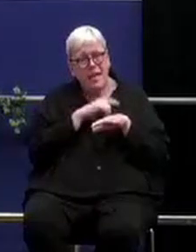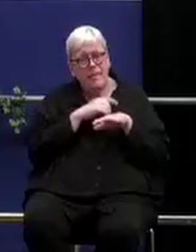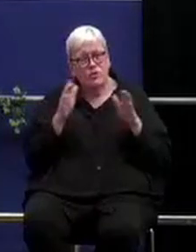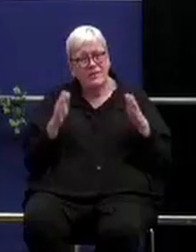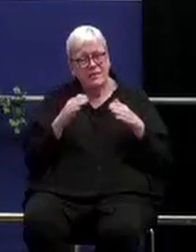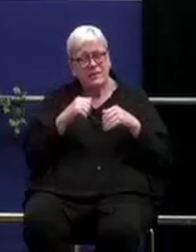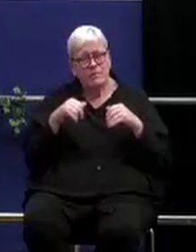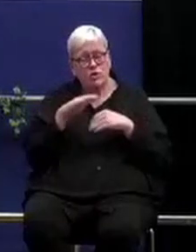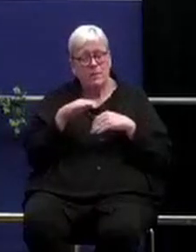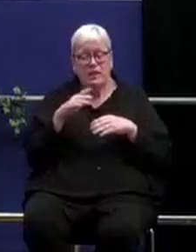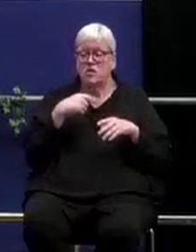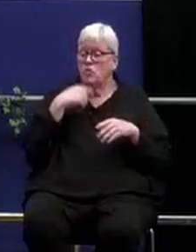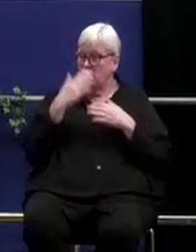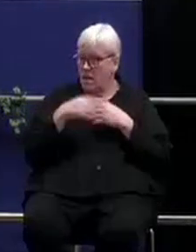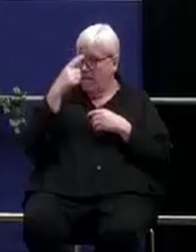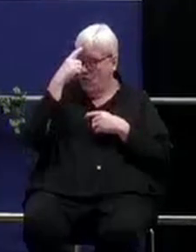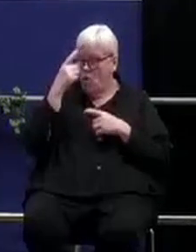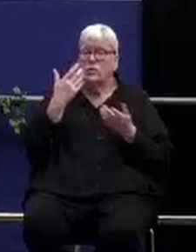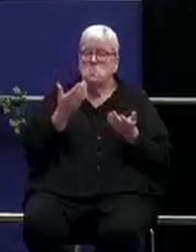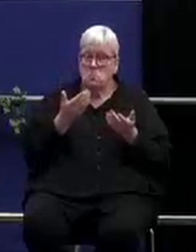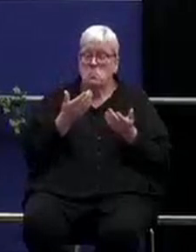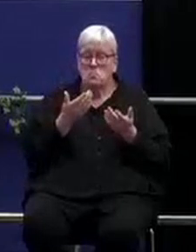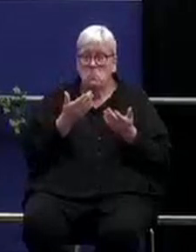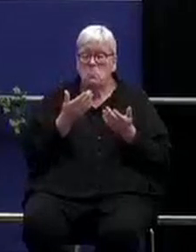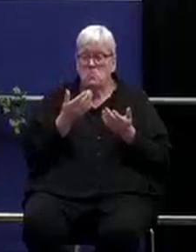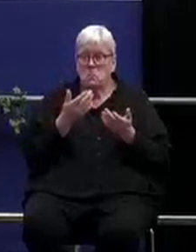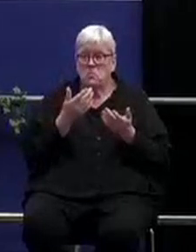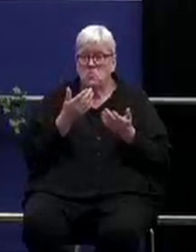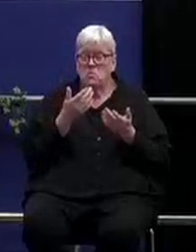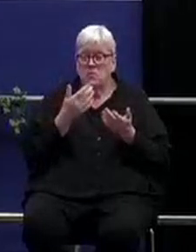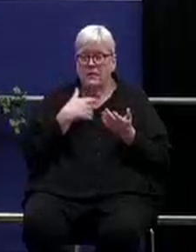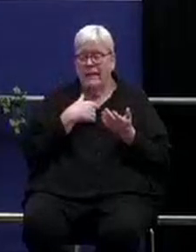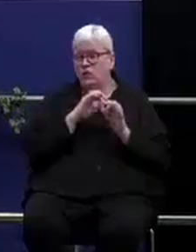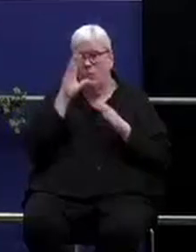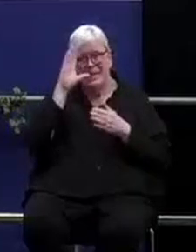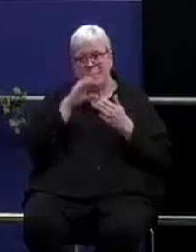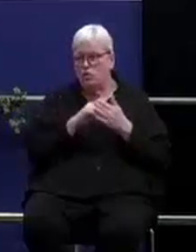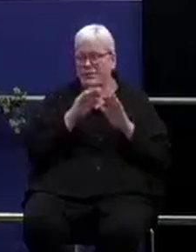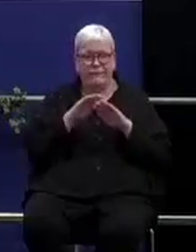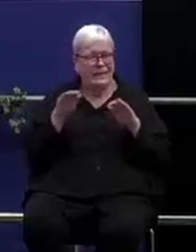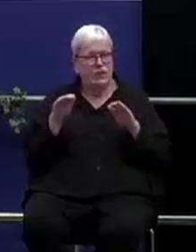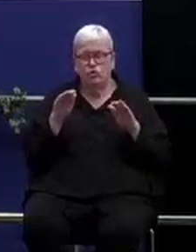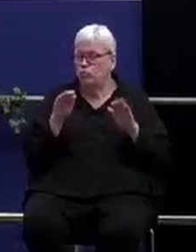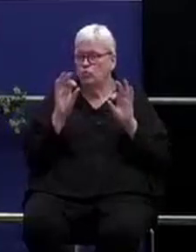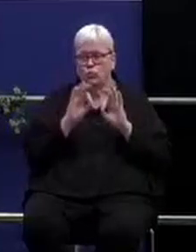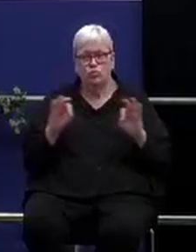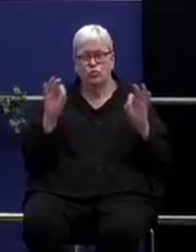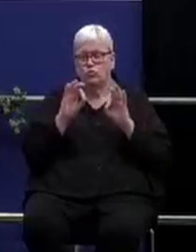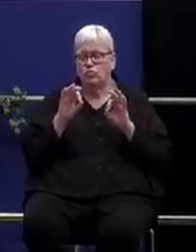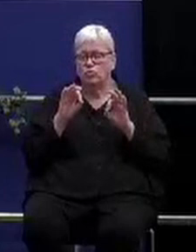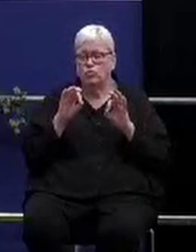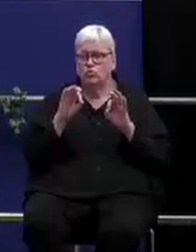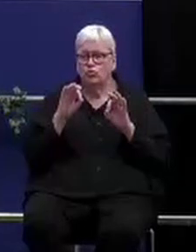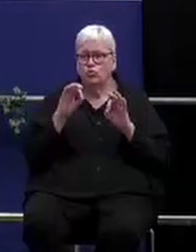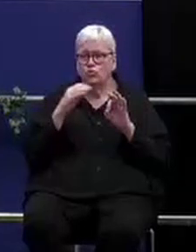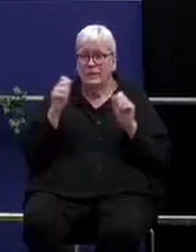Oh, I've never thought about that. That's probably the least experience I have is in stage. I did have a